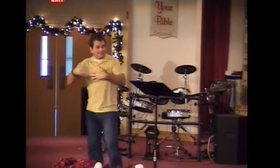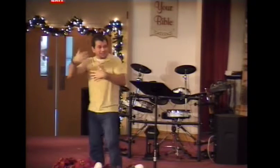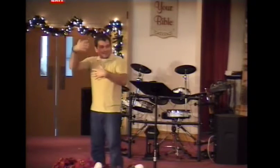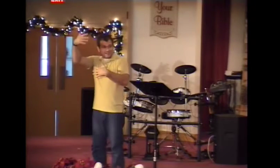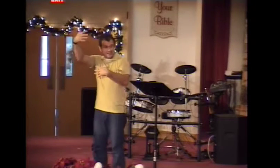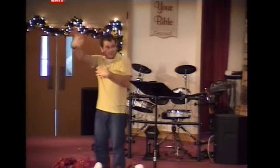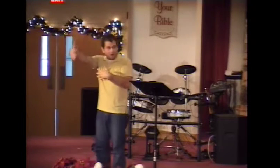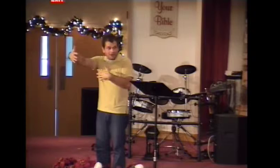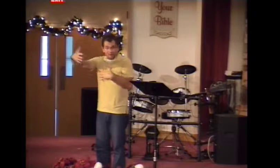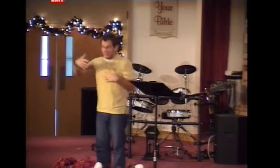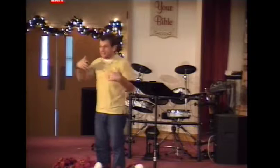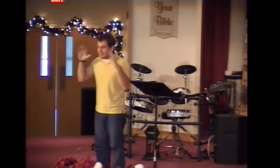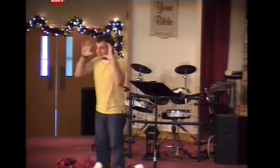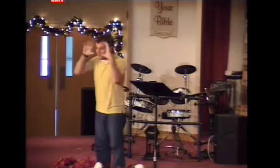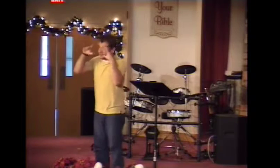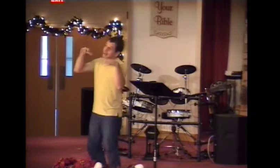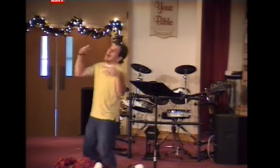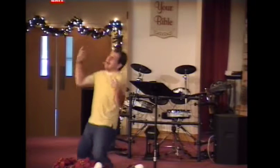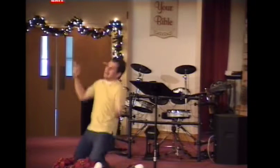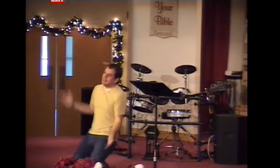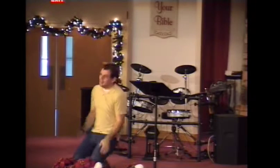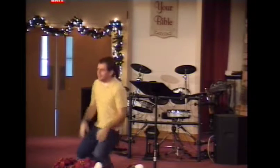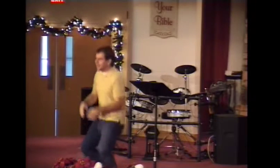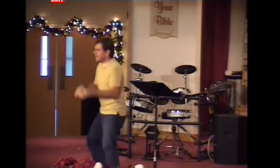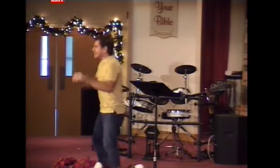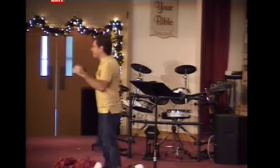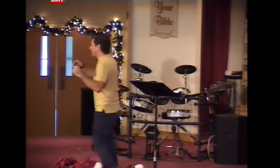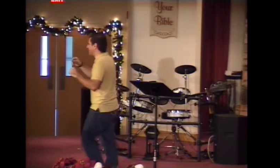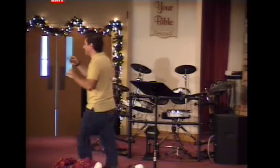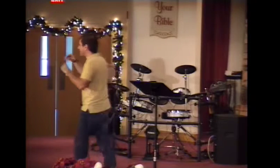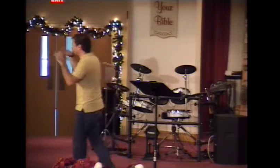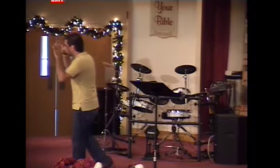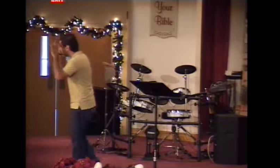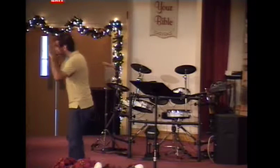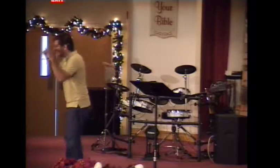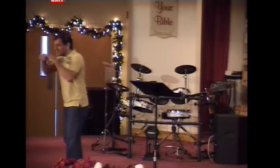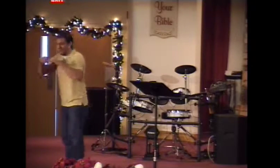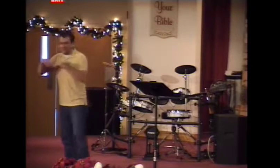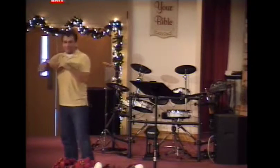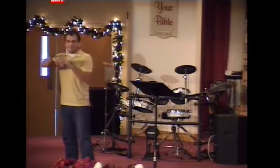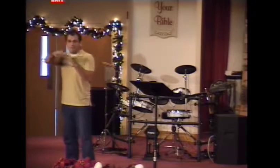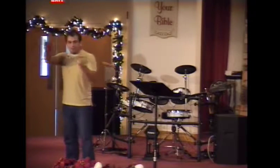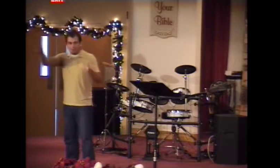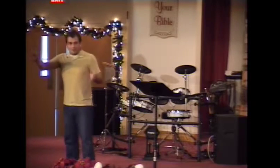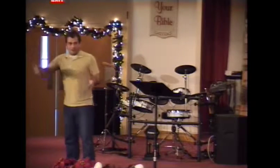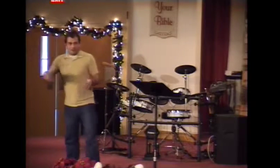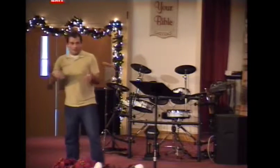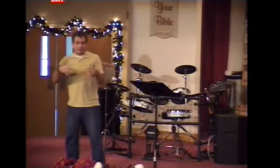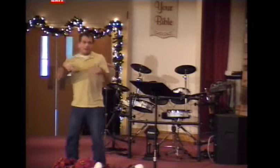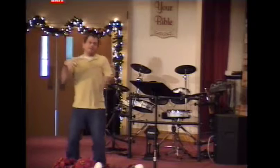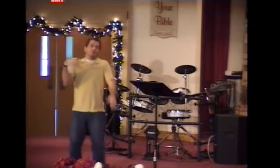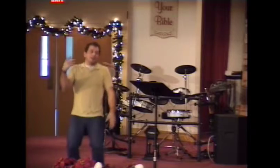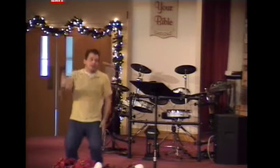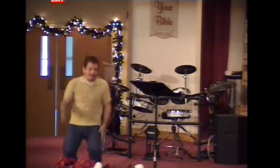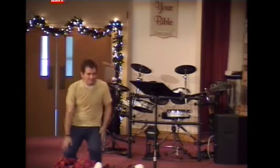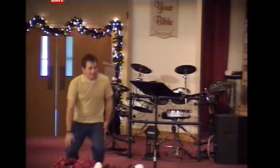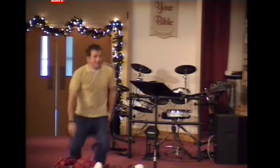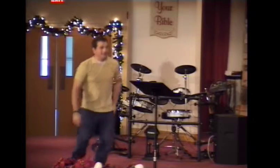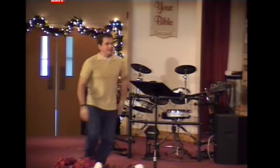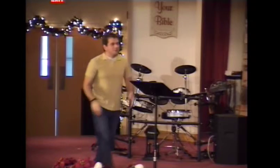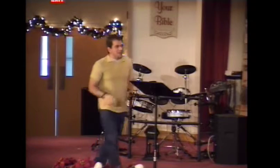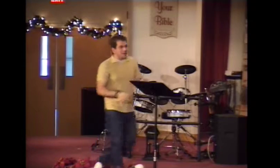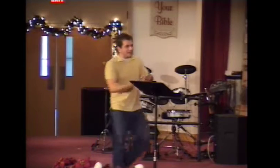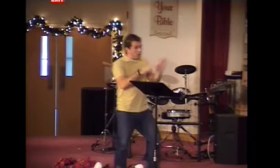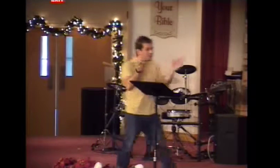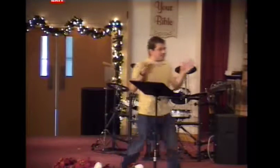me standing outside the OR. I'm, like, looking at him, like every time I look in, and they're, like, flopping my wife around. I'm like, oh, my God.